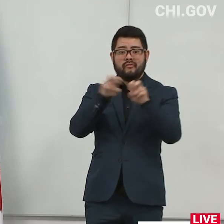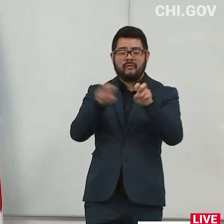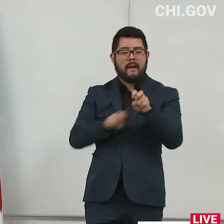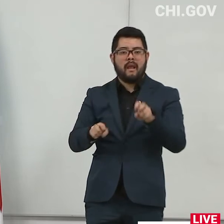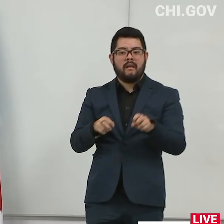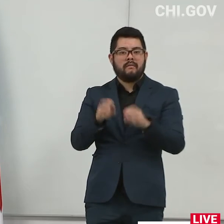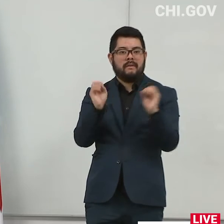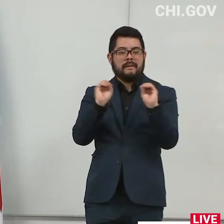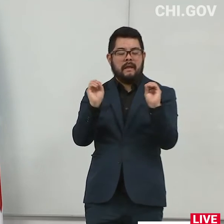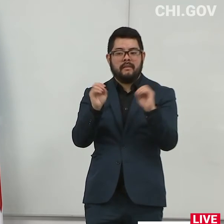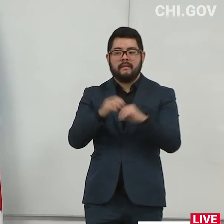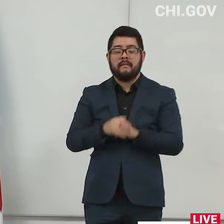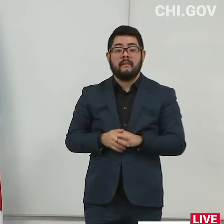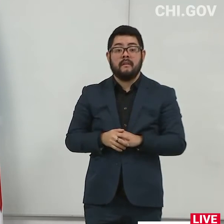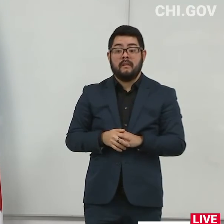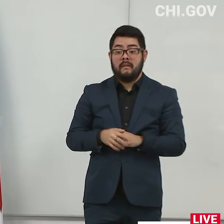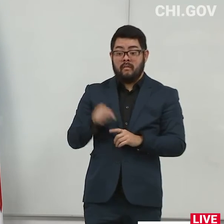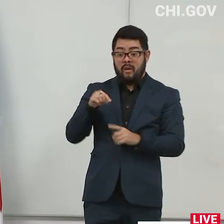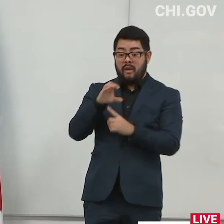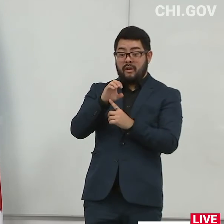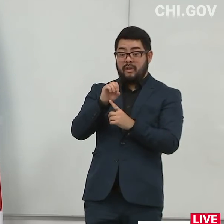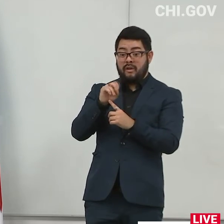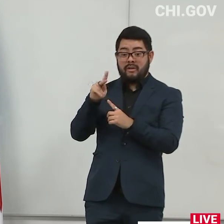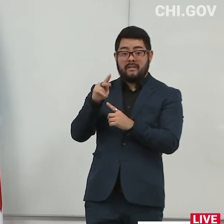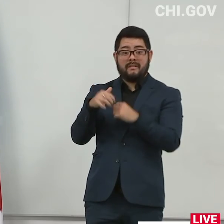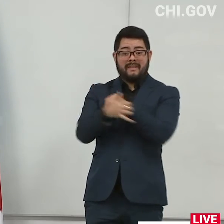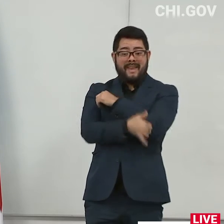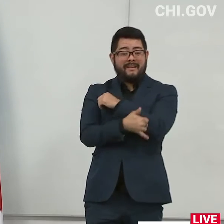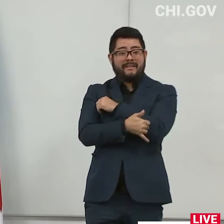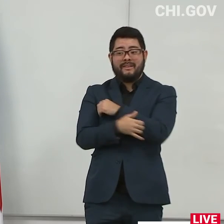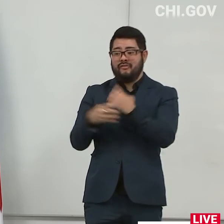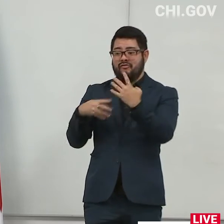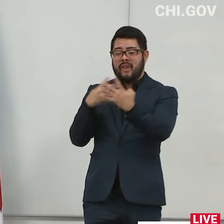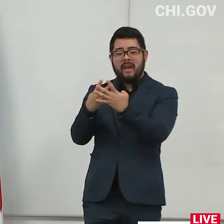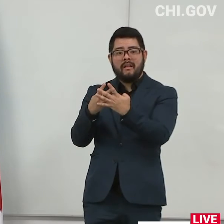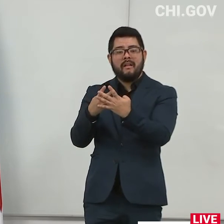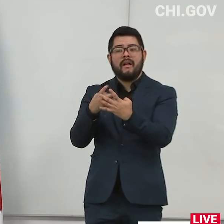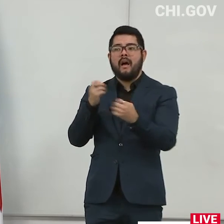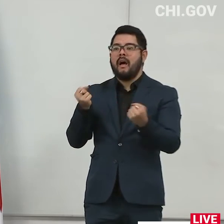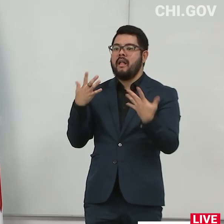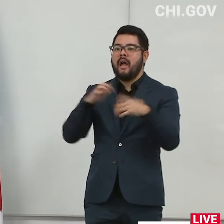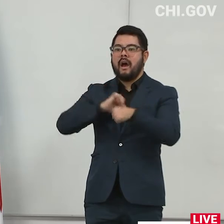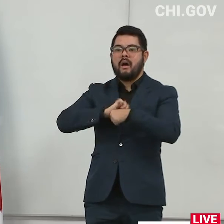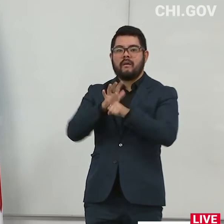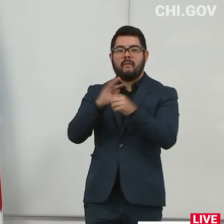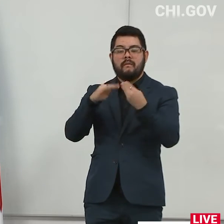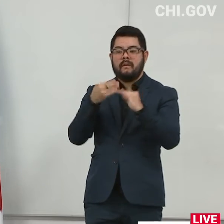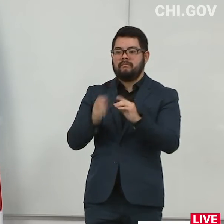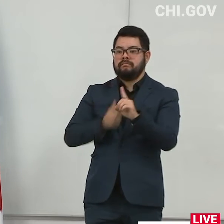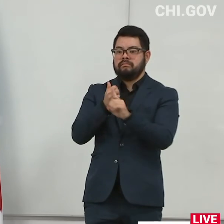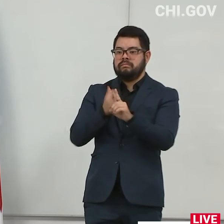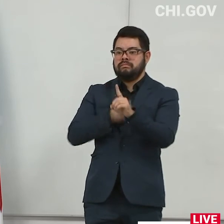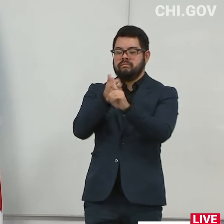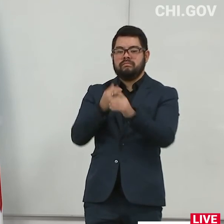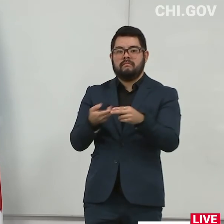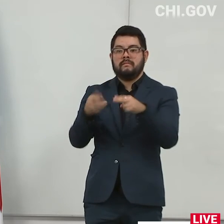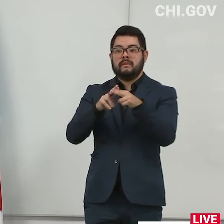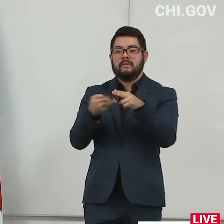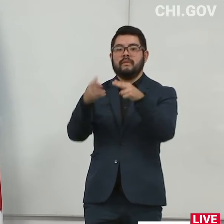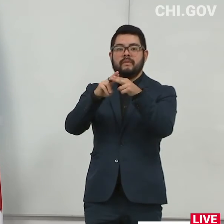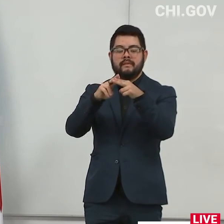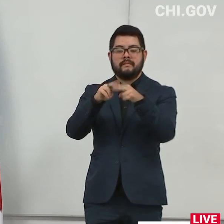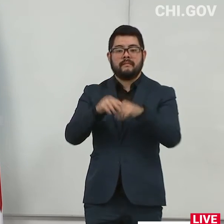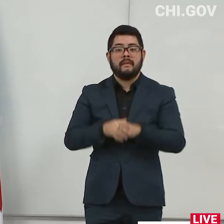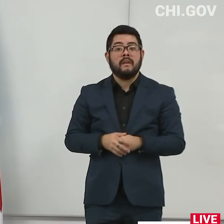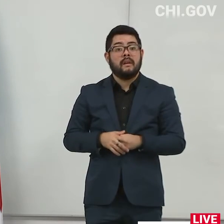long time, Cook County Jail was a COVID hotspot that was being talked about nationally. And there was an effort made, and rightfully so, to